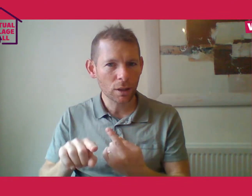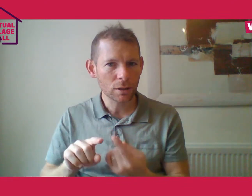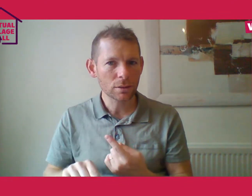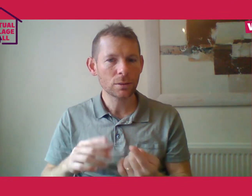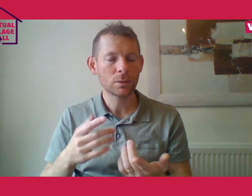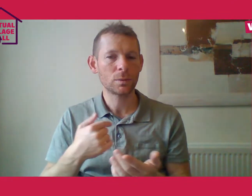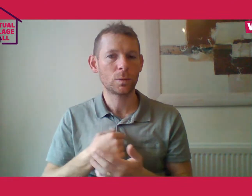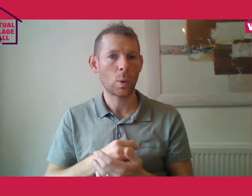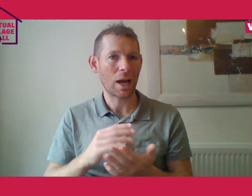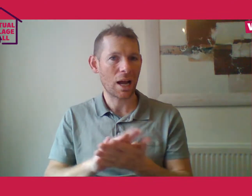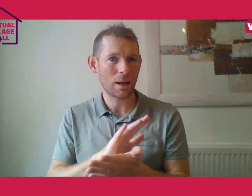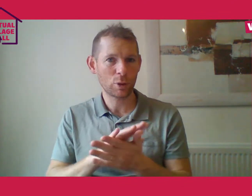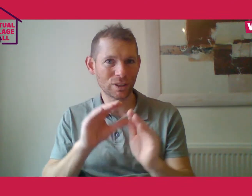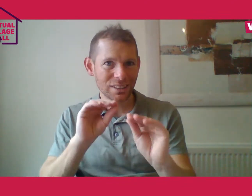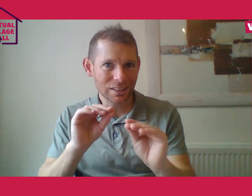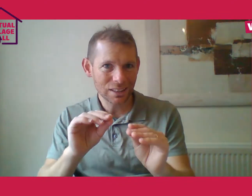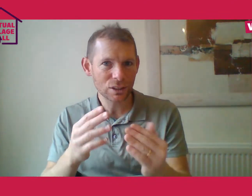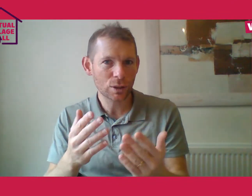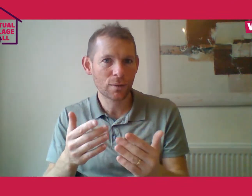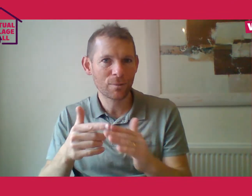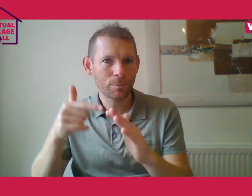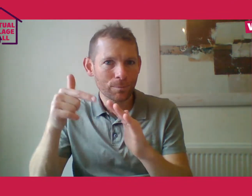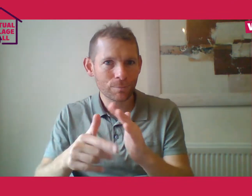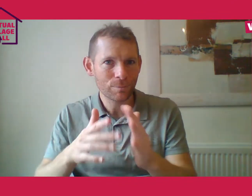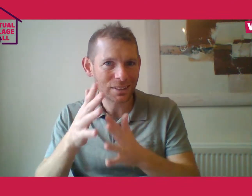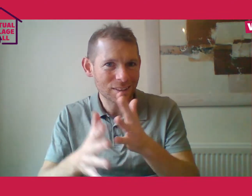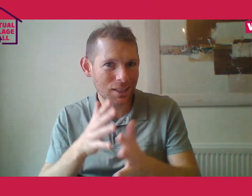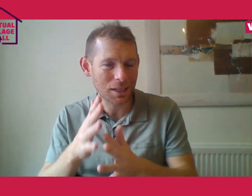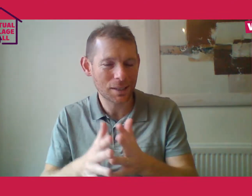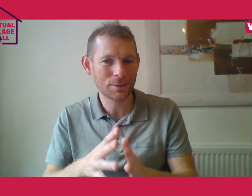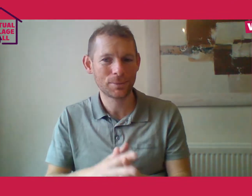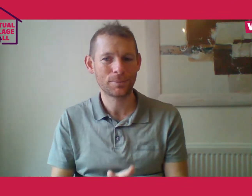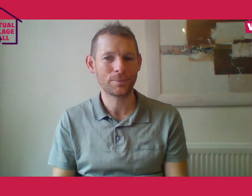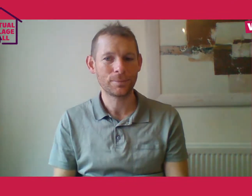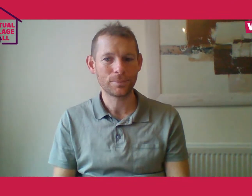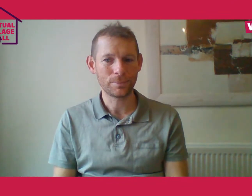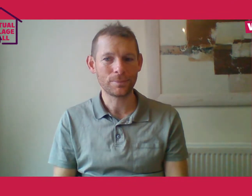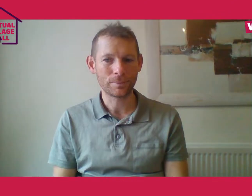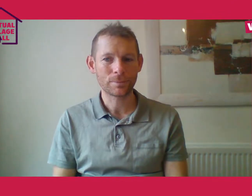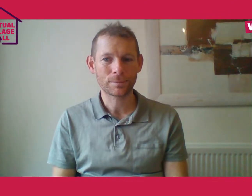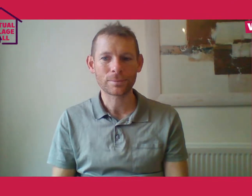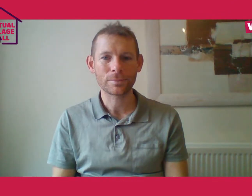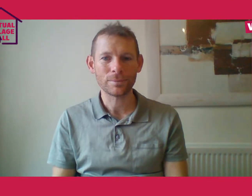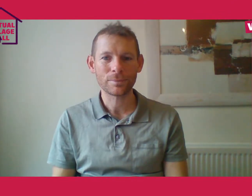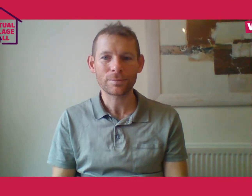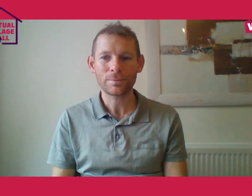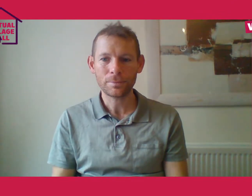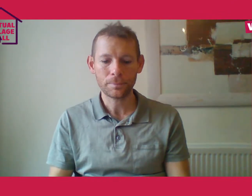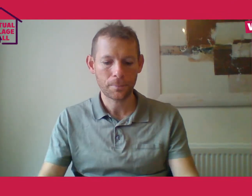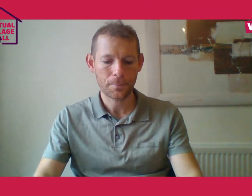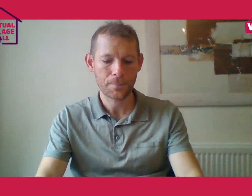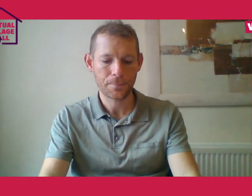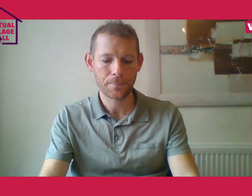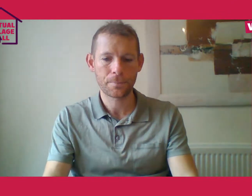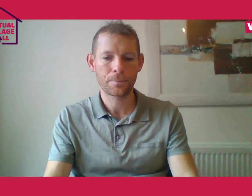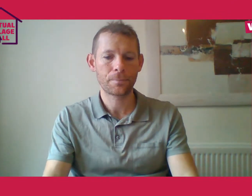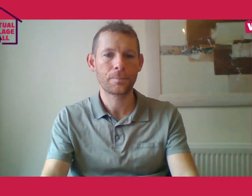use the comments box and I can teach you. I'm very flexible. I can teach you any signs you want to know.